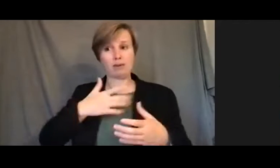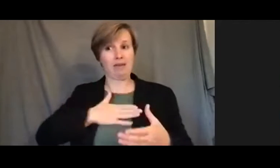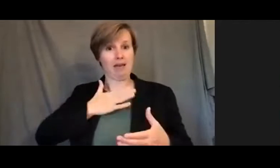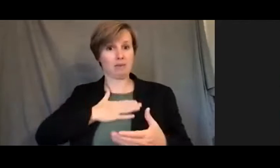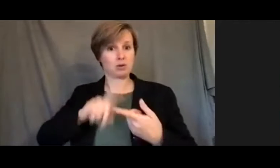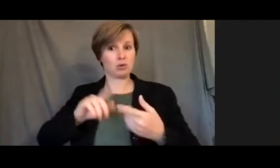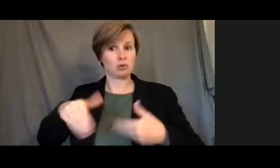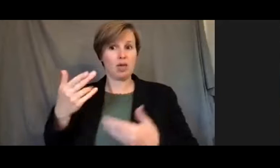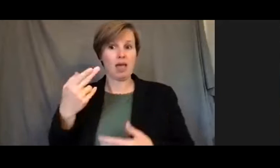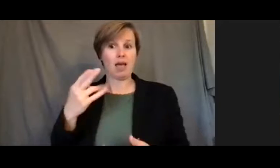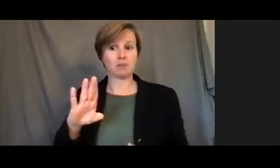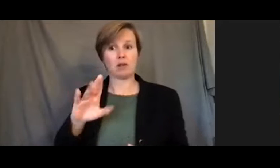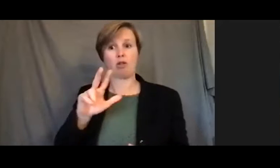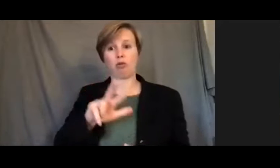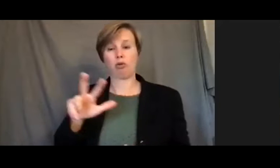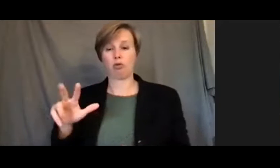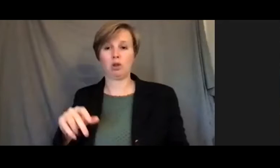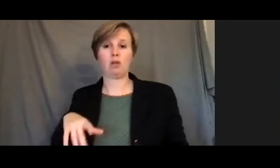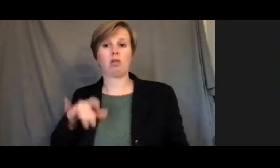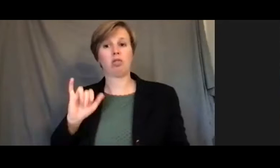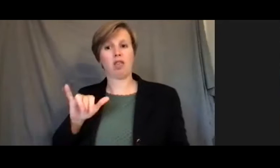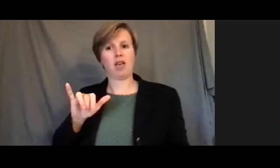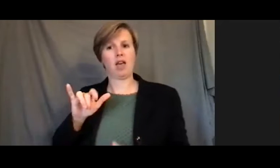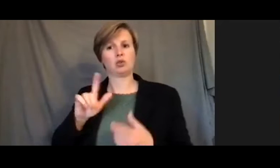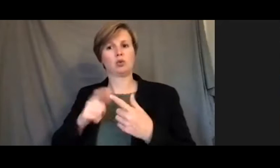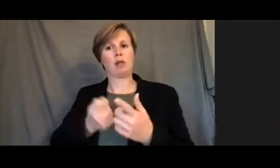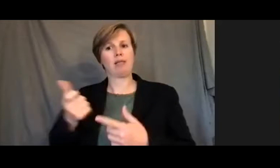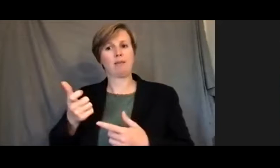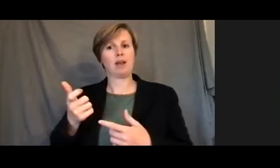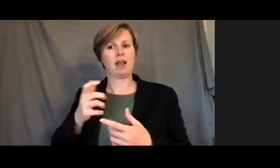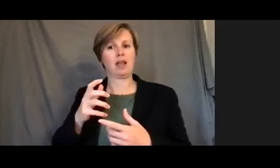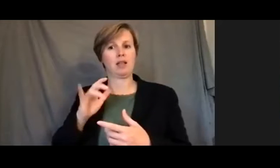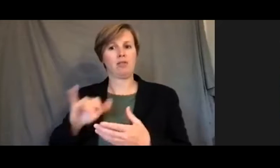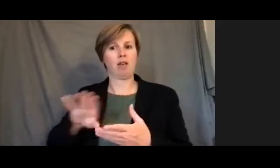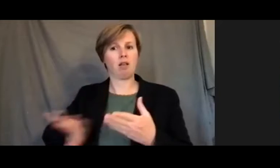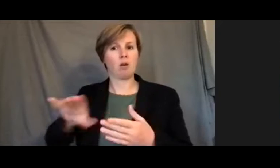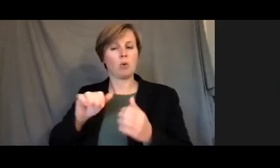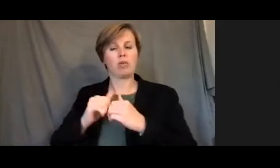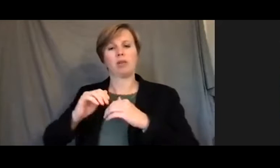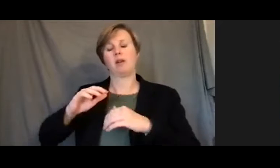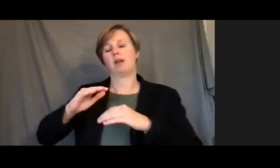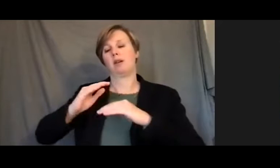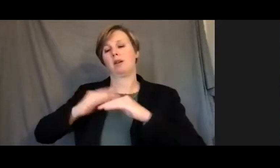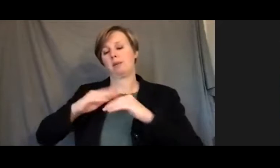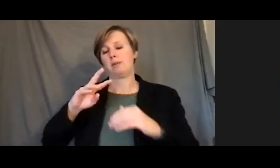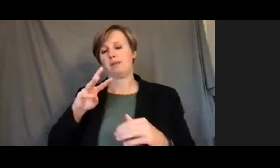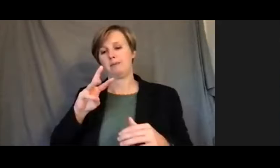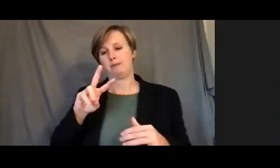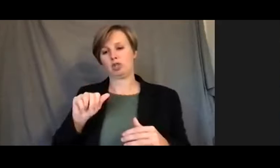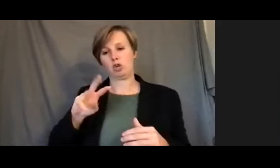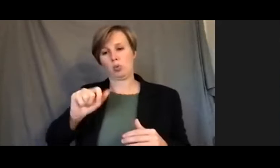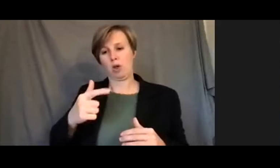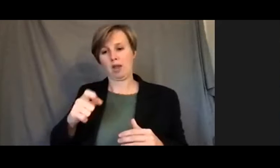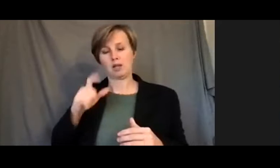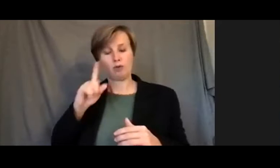Bill 333, which sought to eliminate the exclusion in the Virginia Minimum Wage Act for persons whose earning capacity